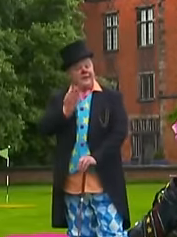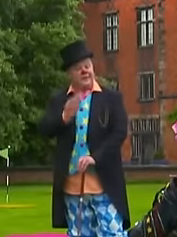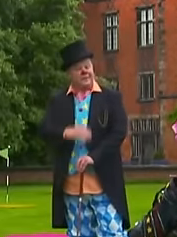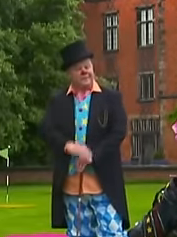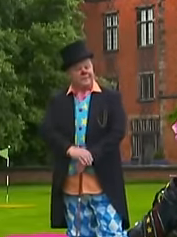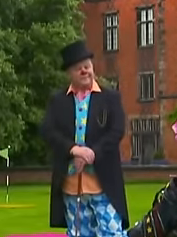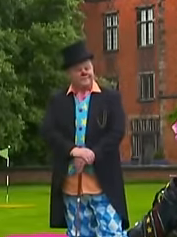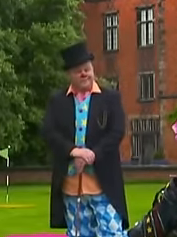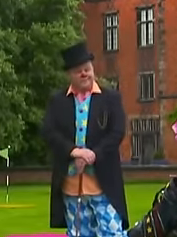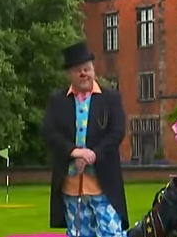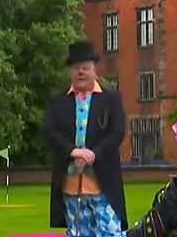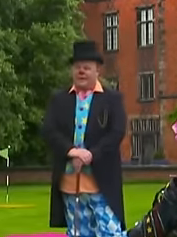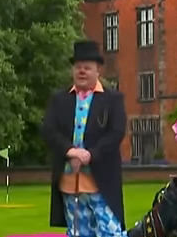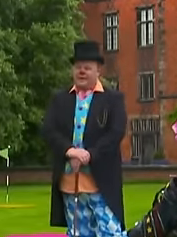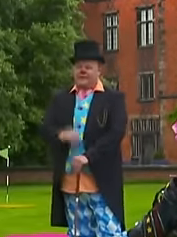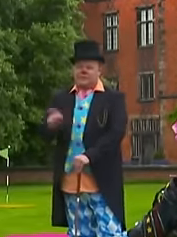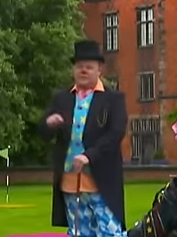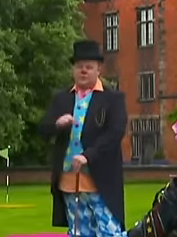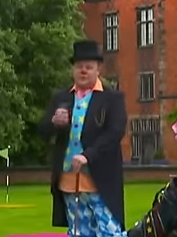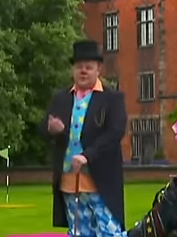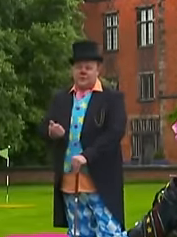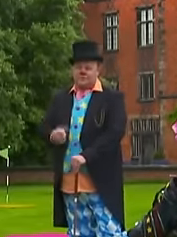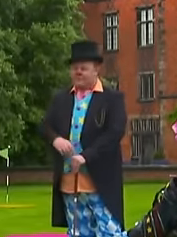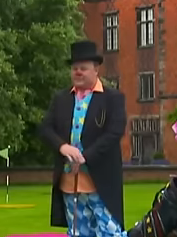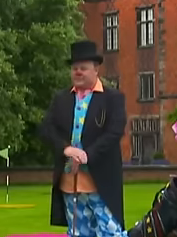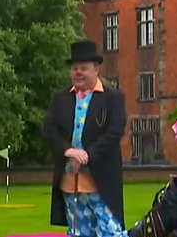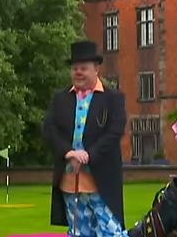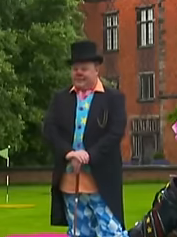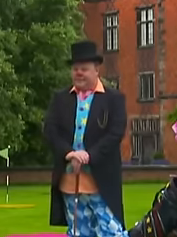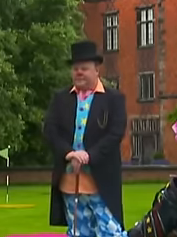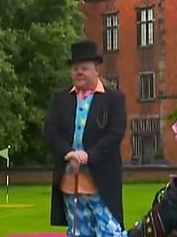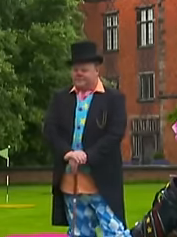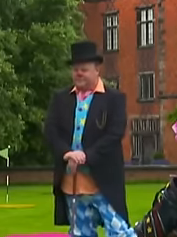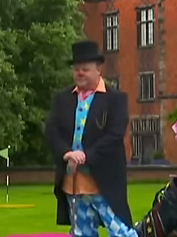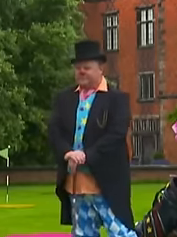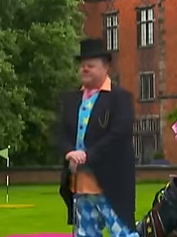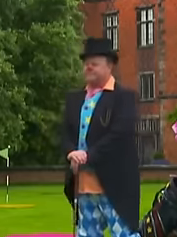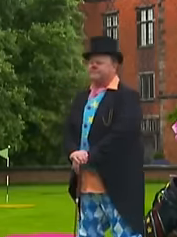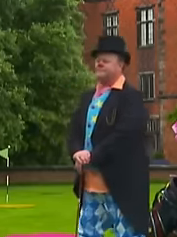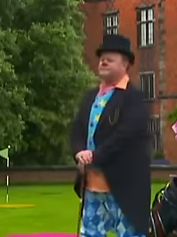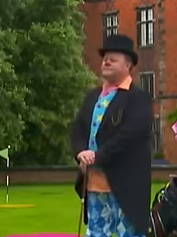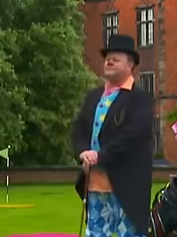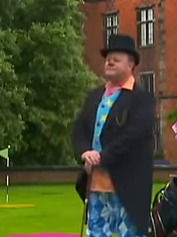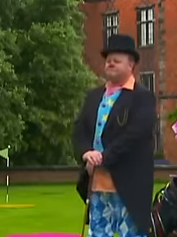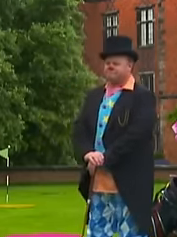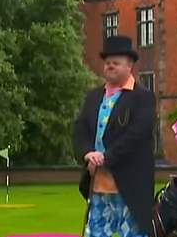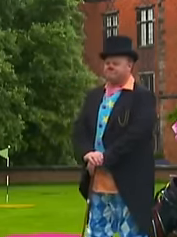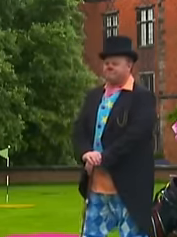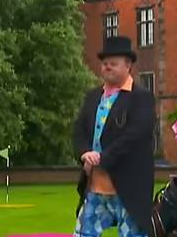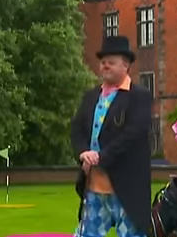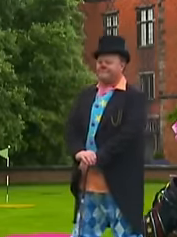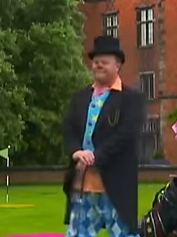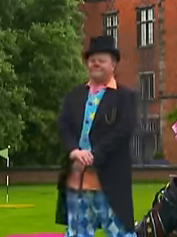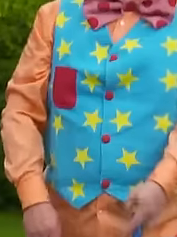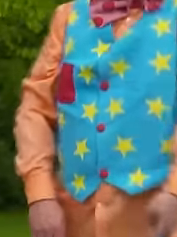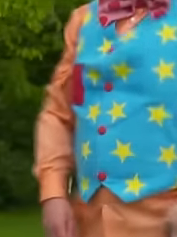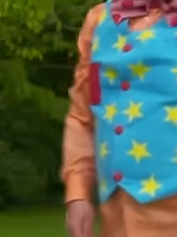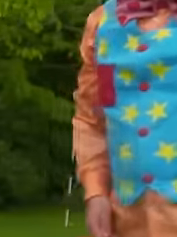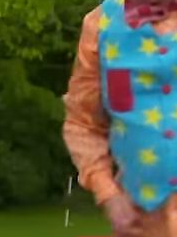Thank you. Now it's your turn, Mr. T. My turn? Right, okay. Come